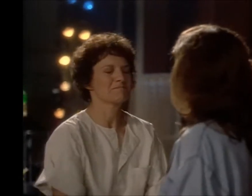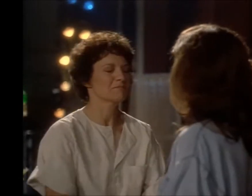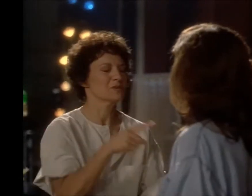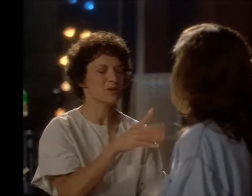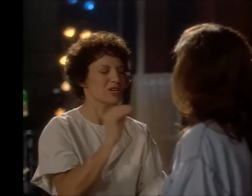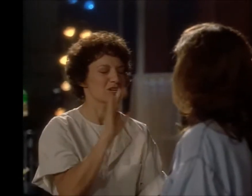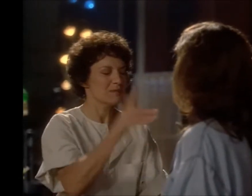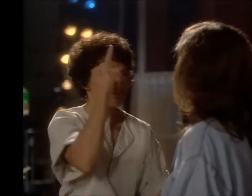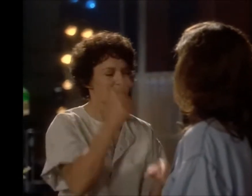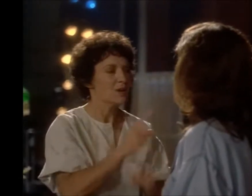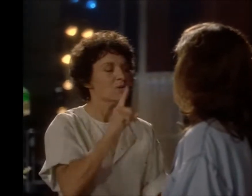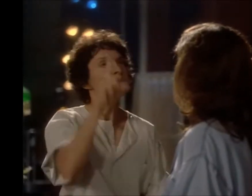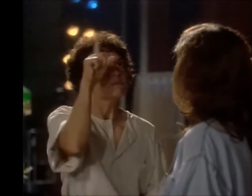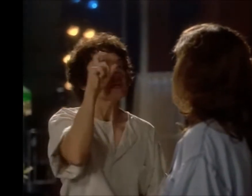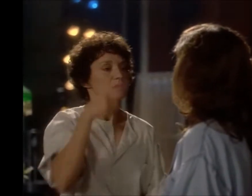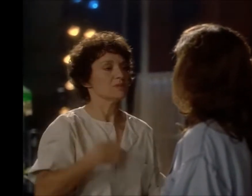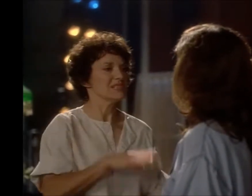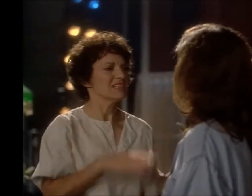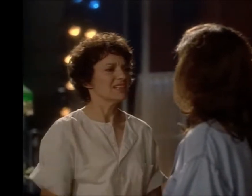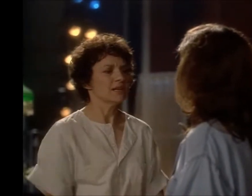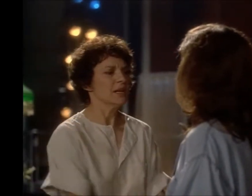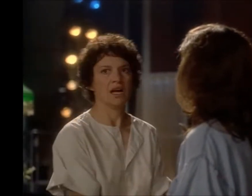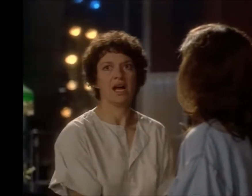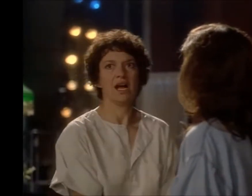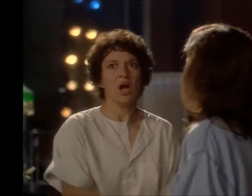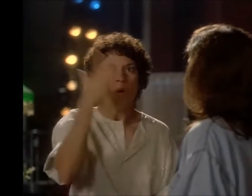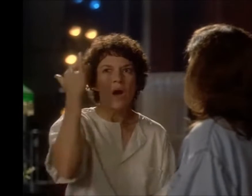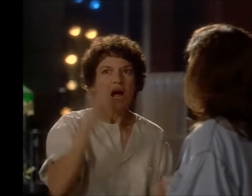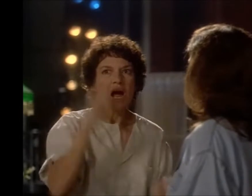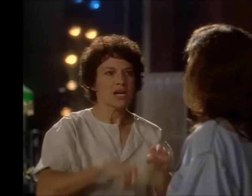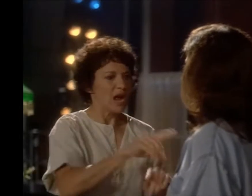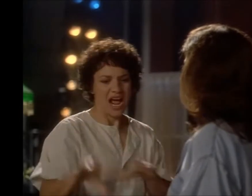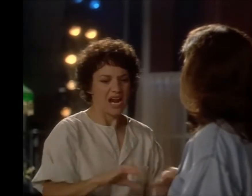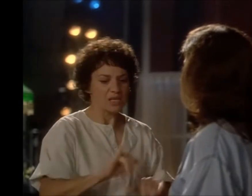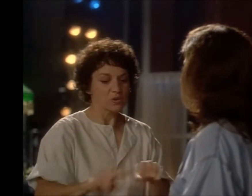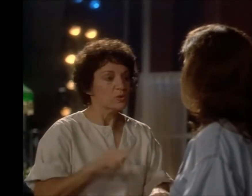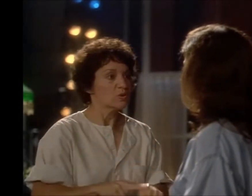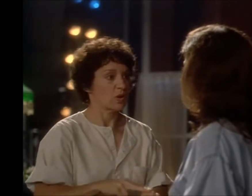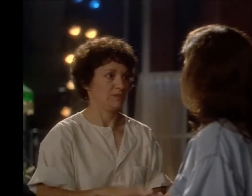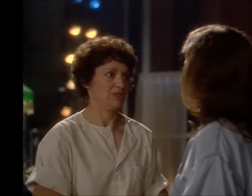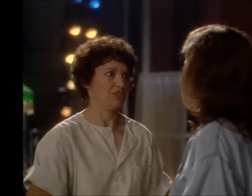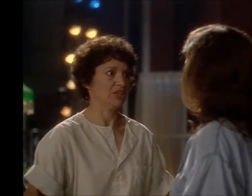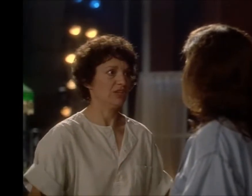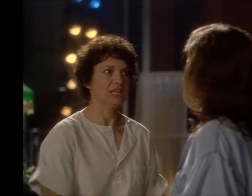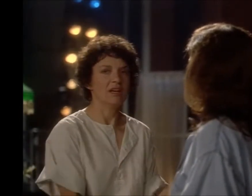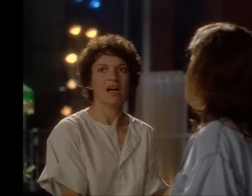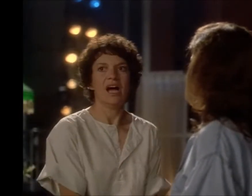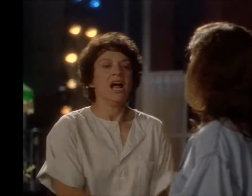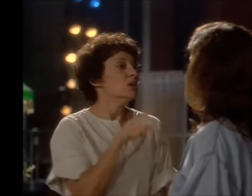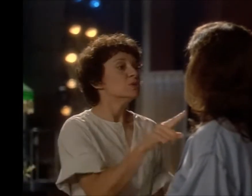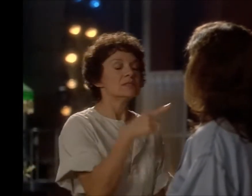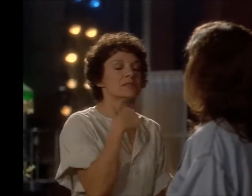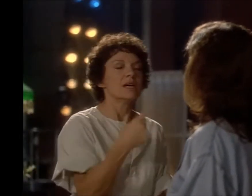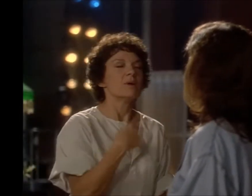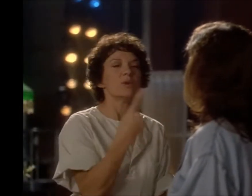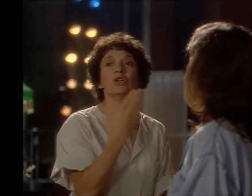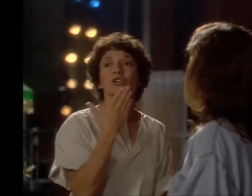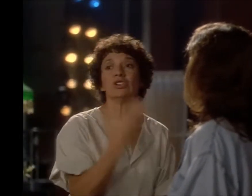You and your brother have me puzzled to death. You can never act like normal children. Will you give me